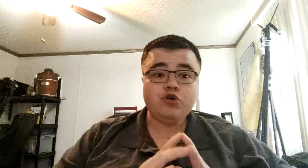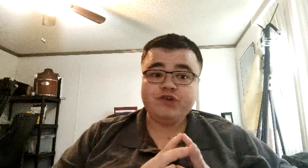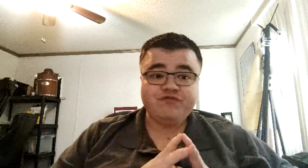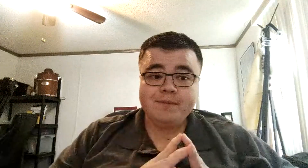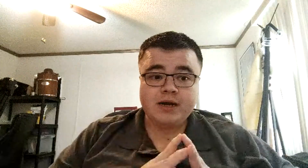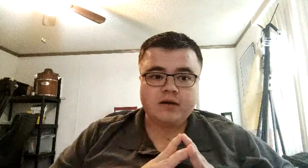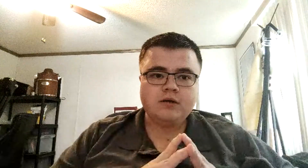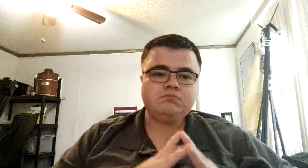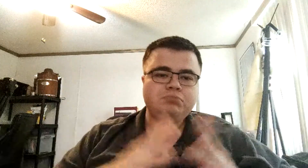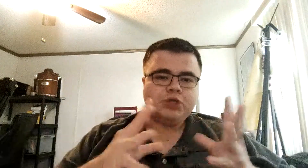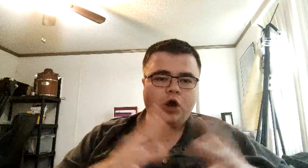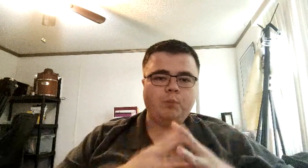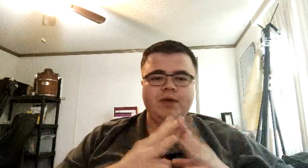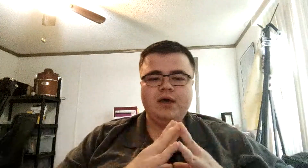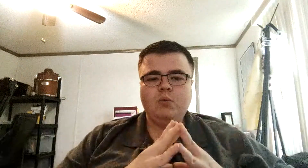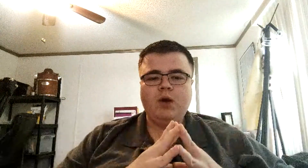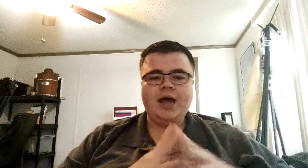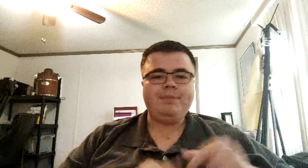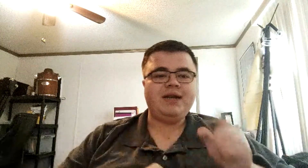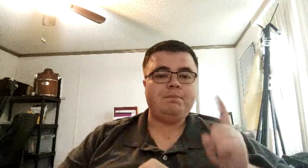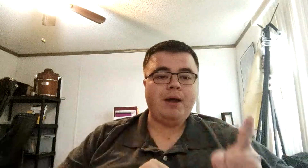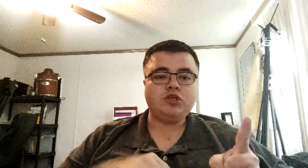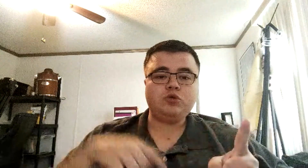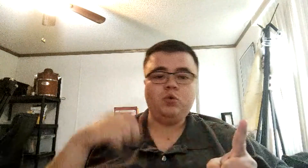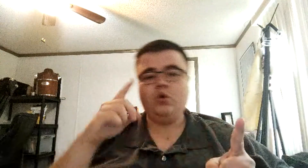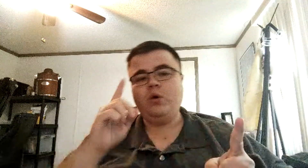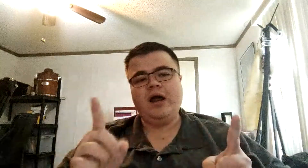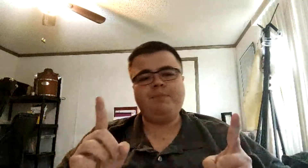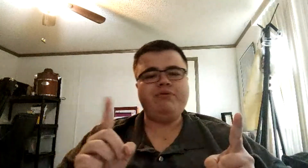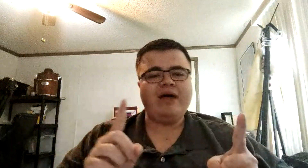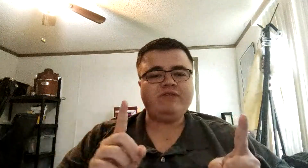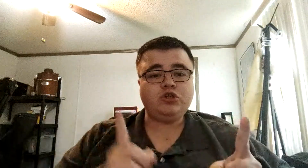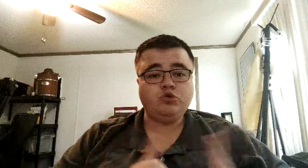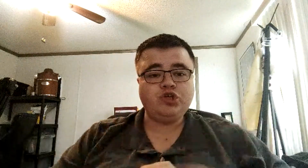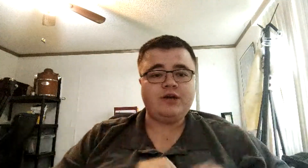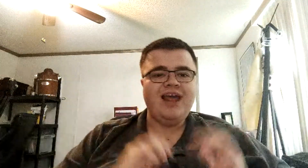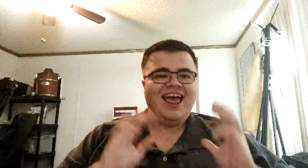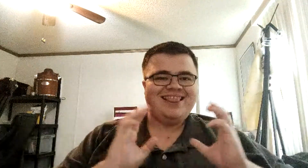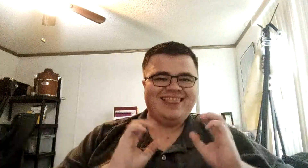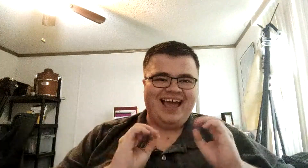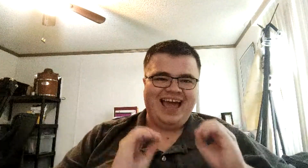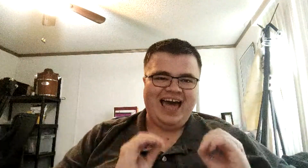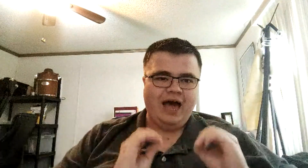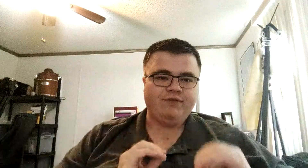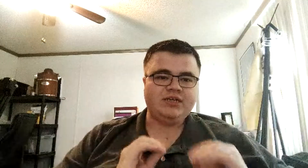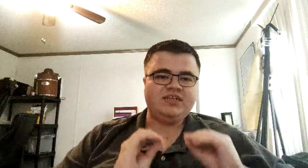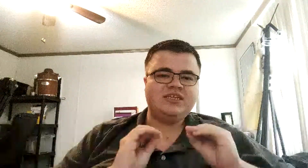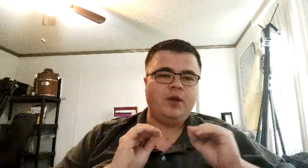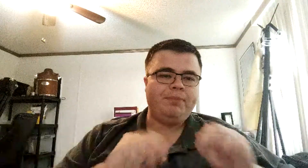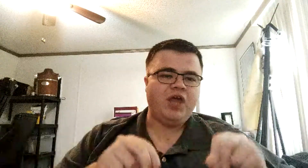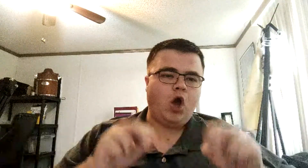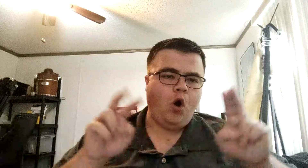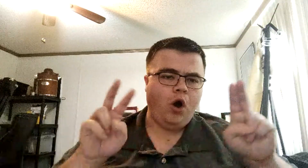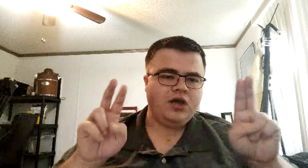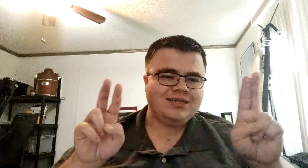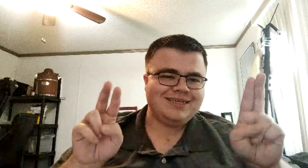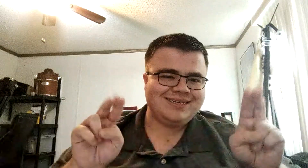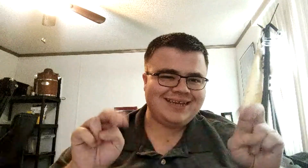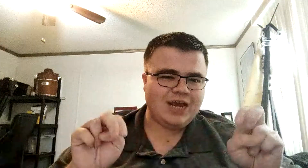learned from it. So what happened in public school and private institution, they have something called